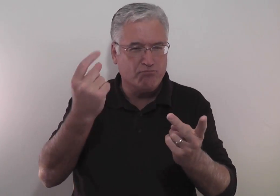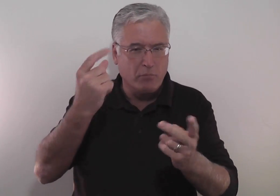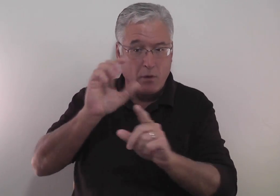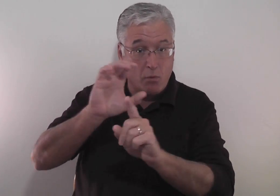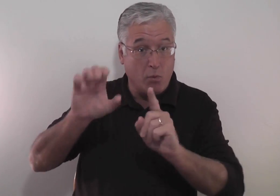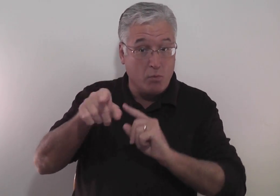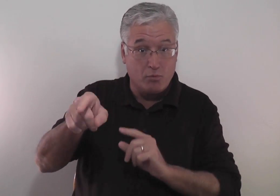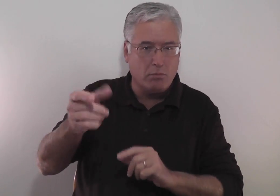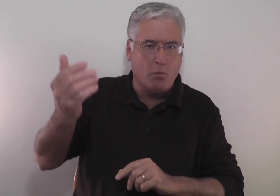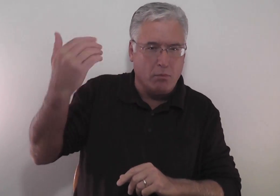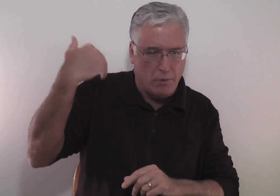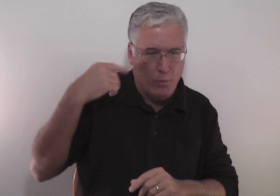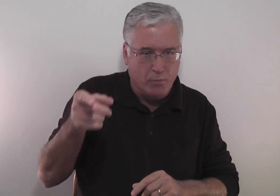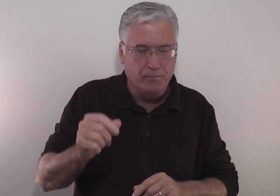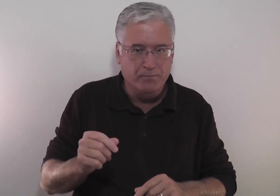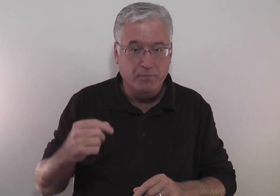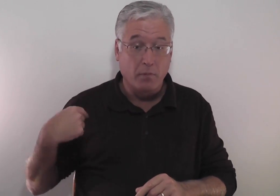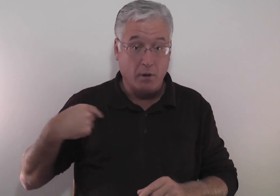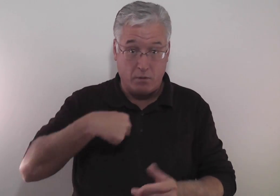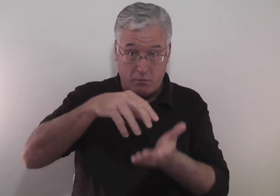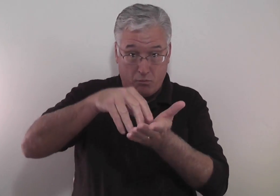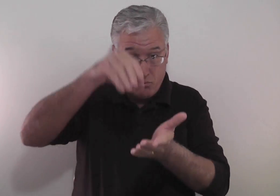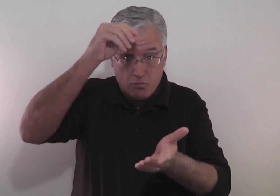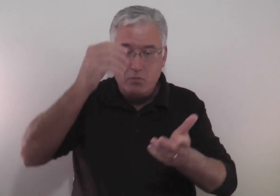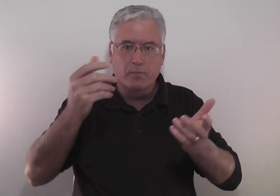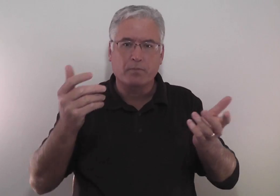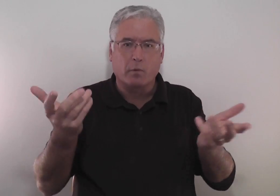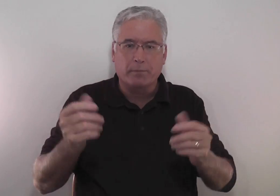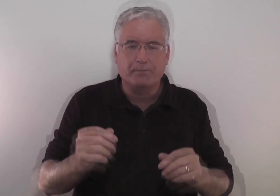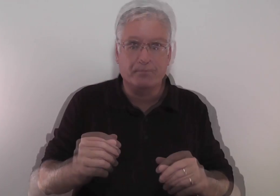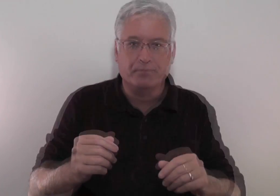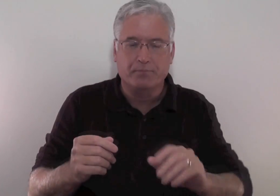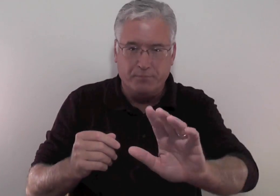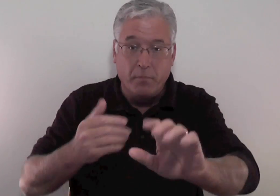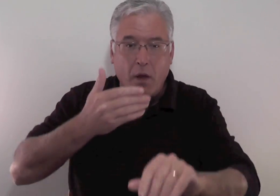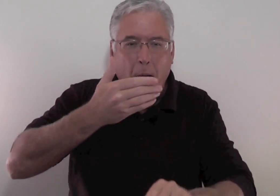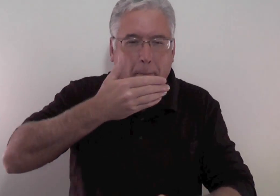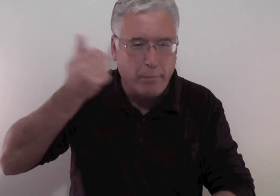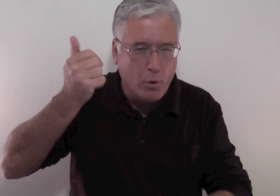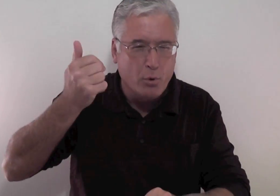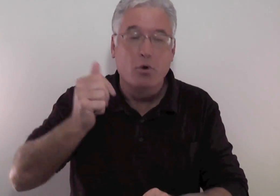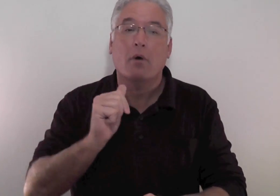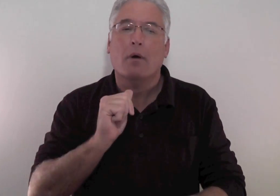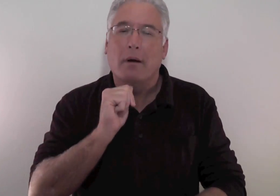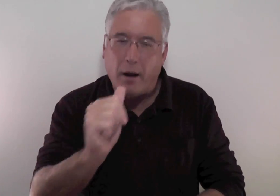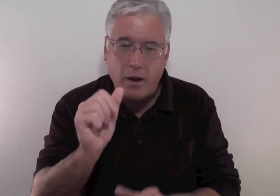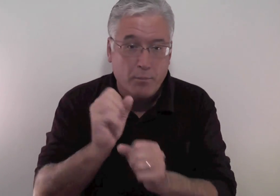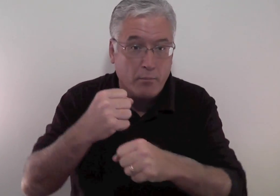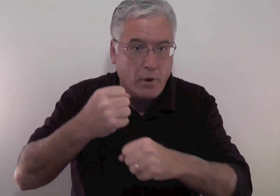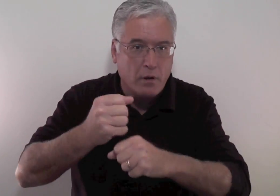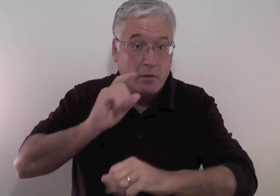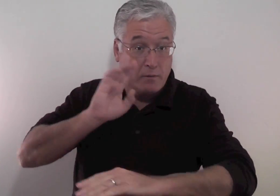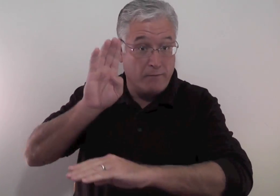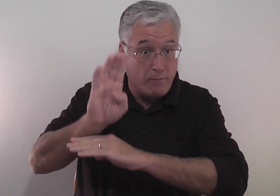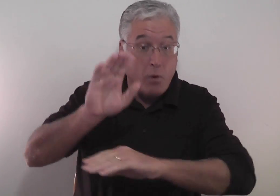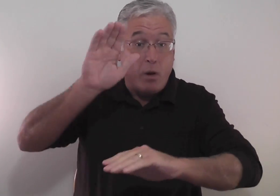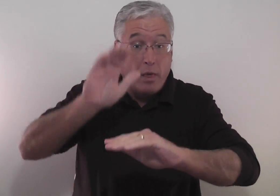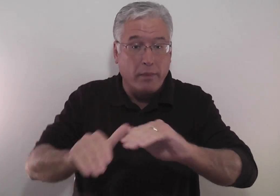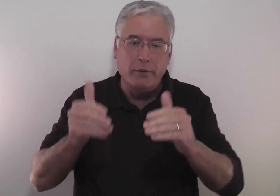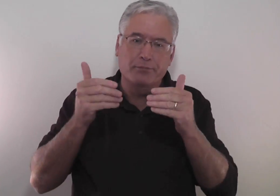and also we understand from the culture a long time ago. We've learned what? Well, we've learned that it's better not to make